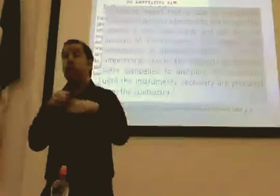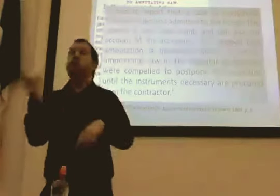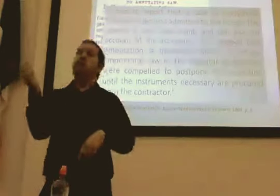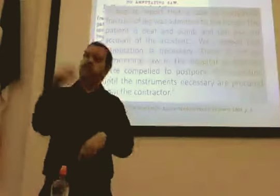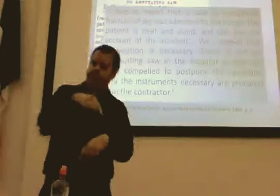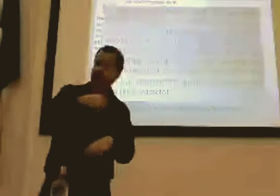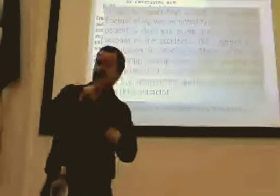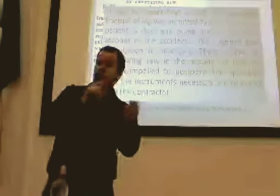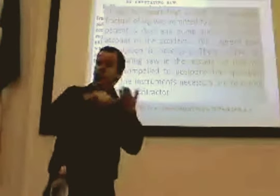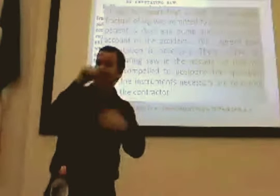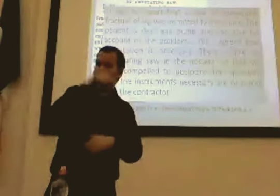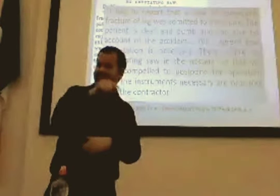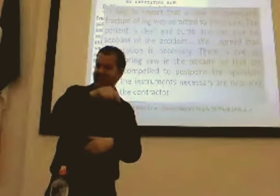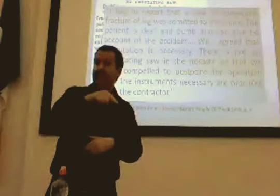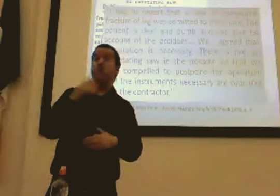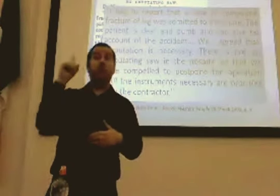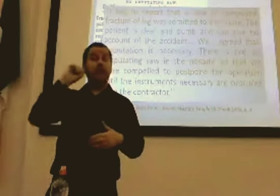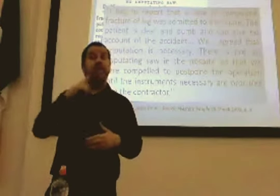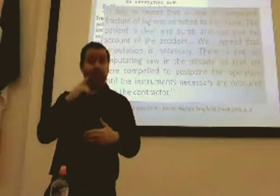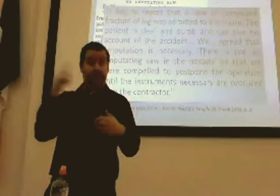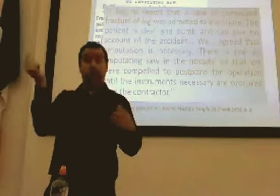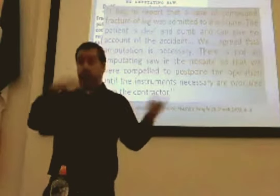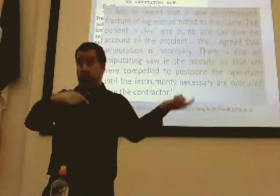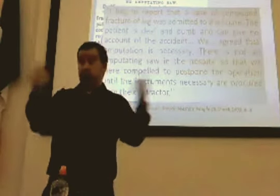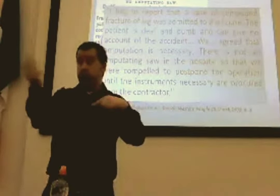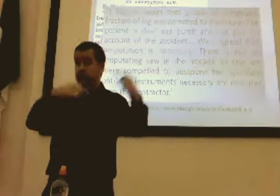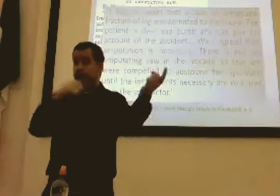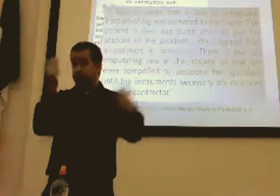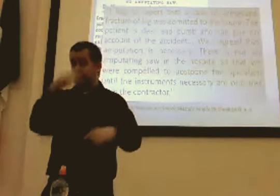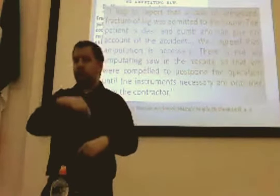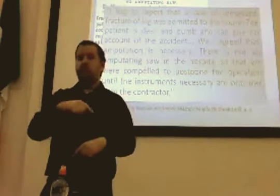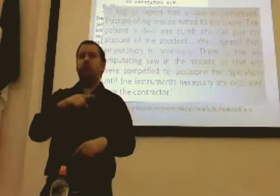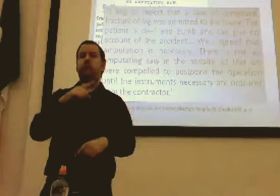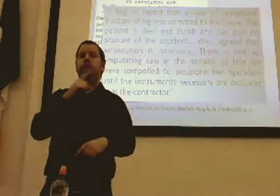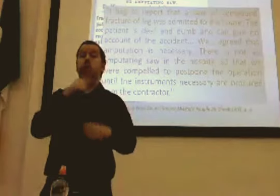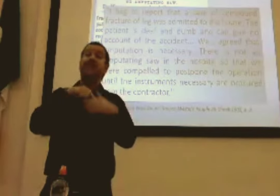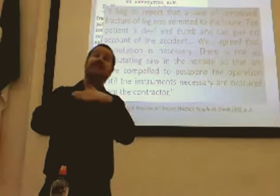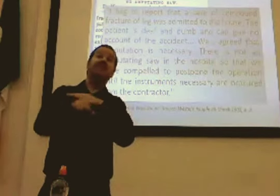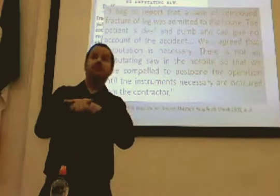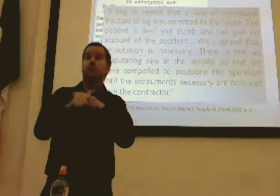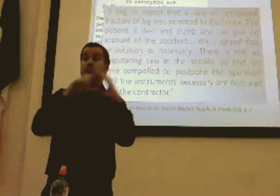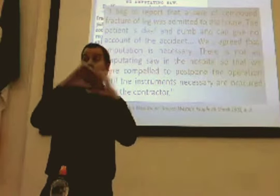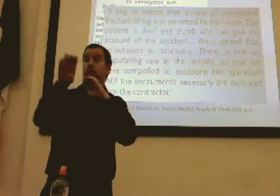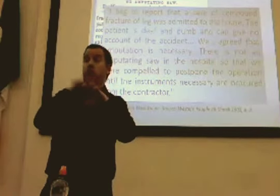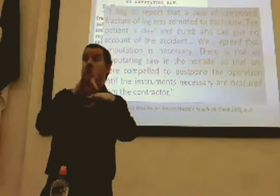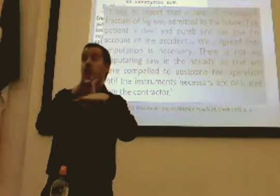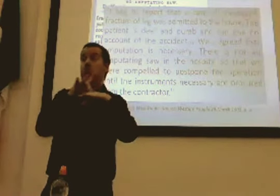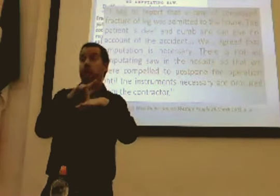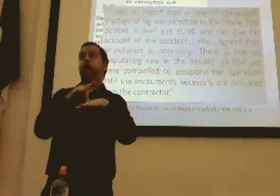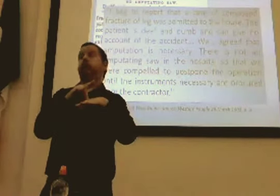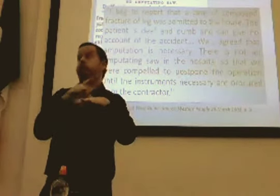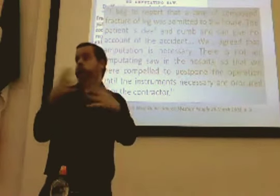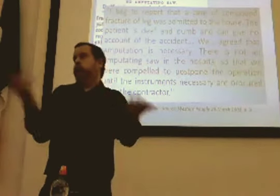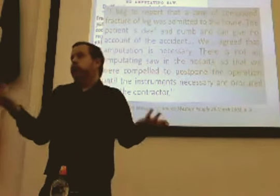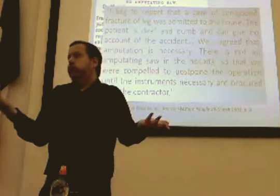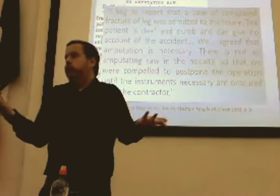to access. So people knew if they came into the workhouse, they would be able to avail of the hospitals that were there.